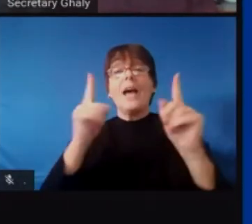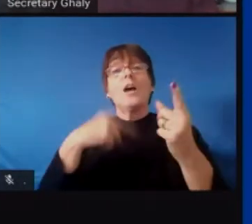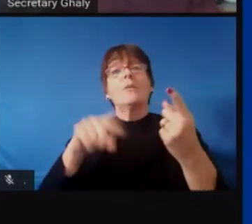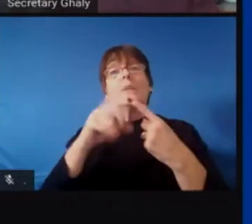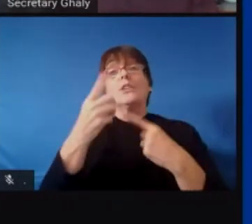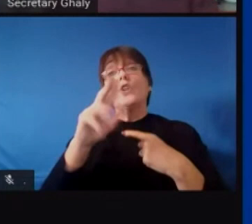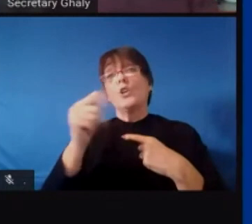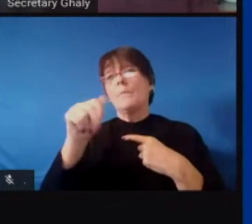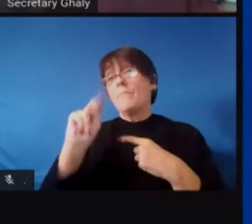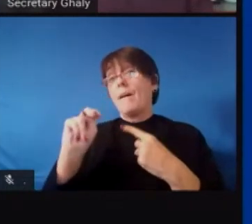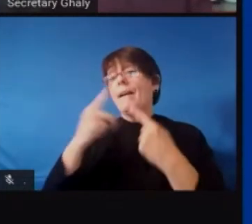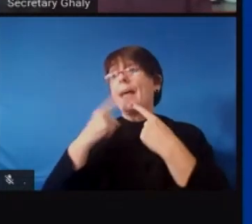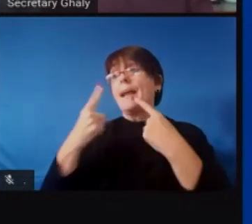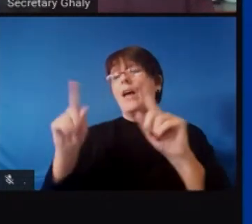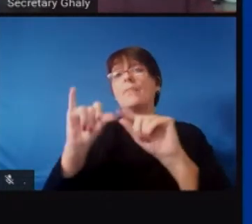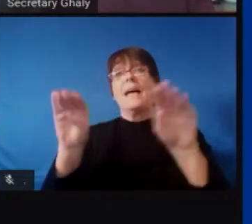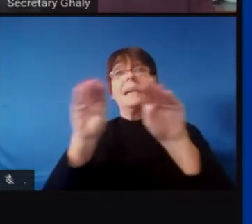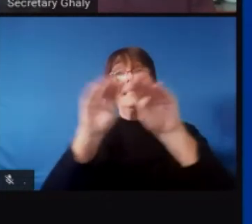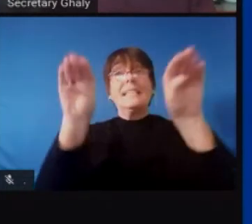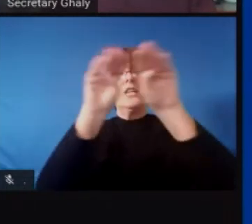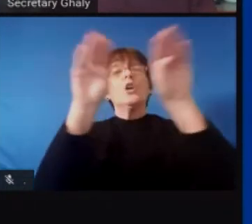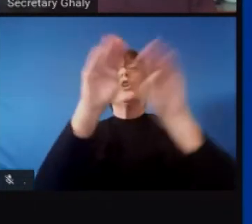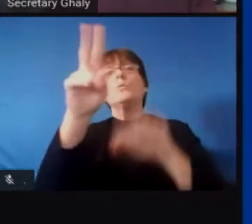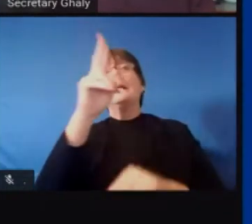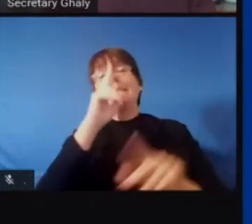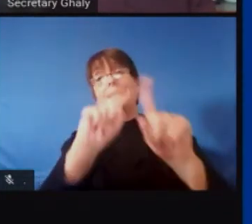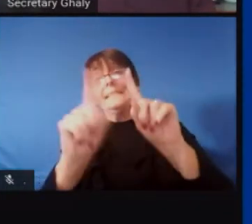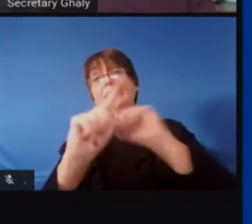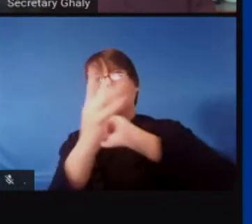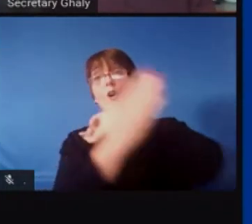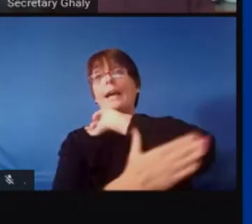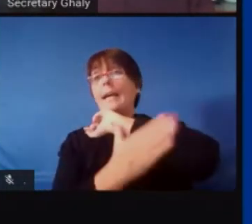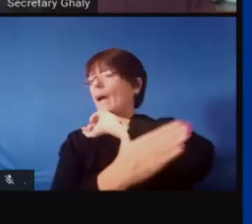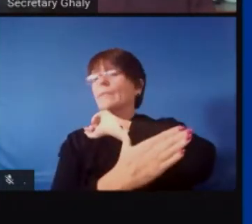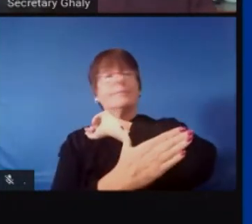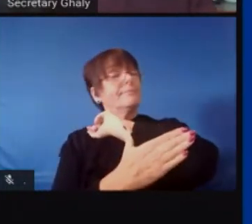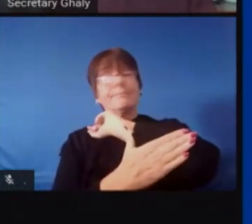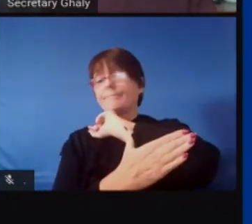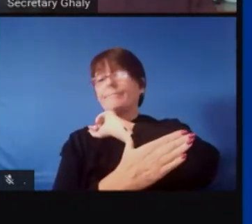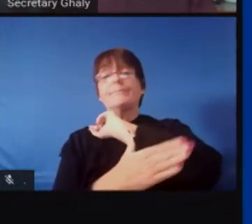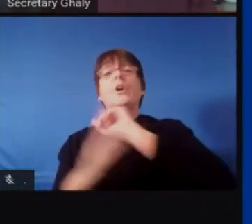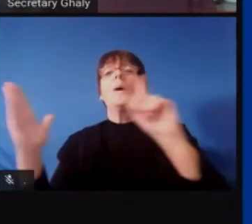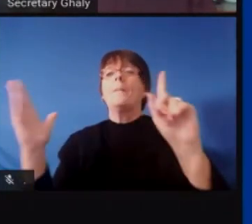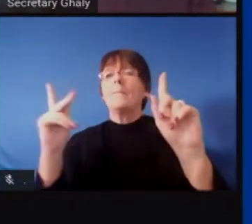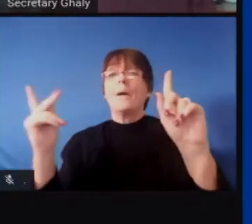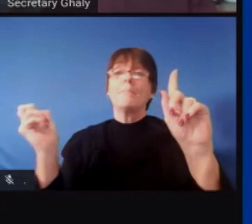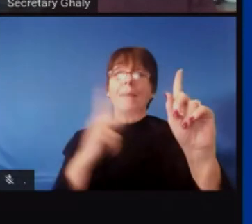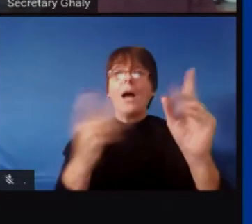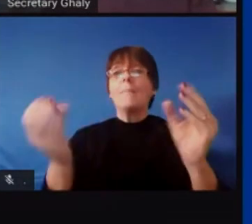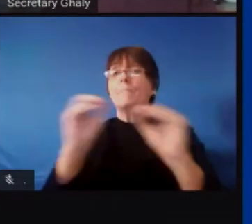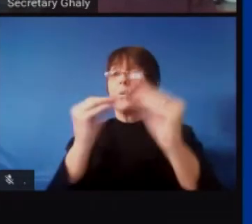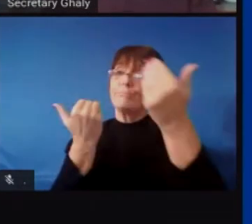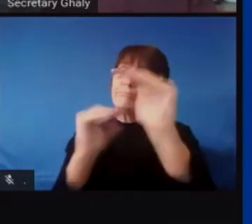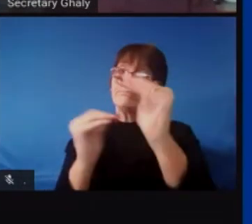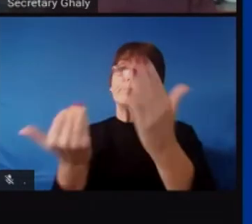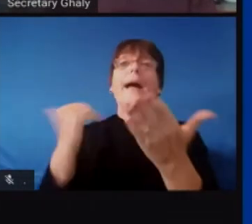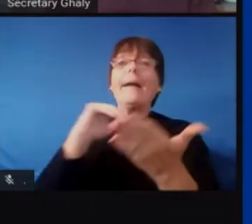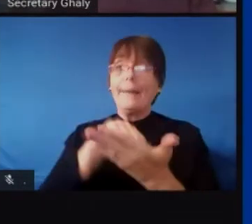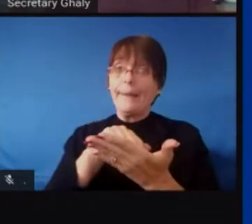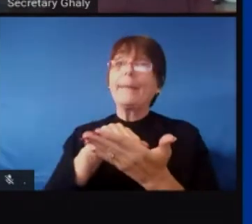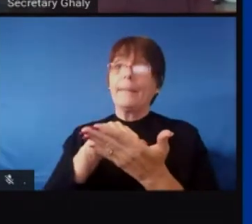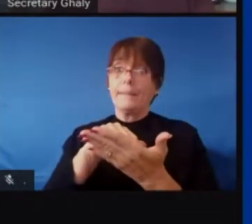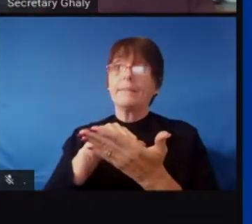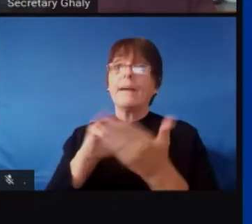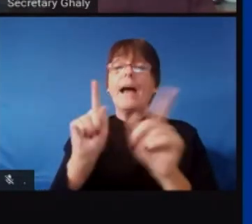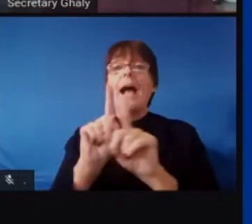Pon announces the tiers, you'll see a number of counties moving from towards a more restrictive tier